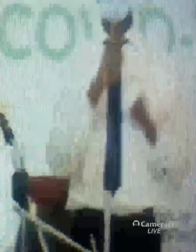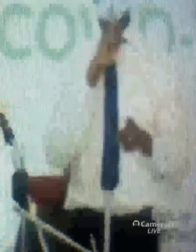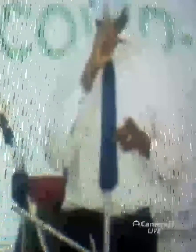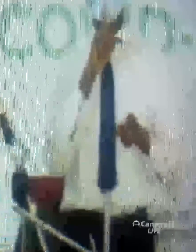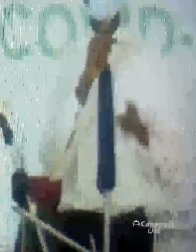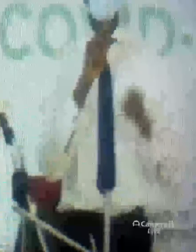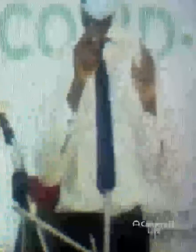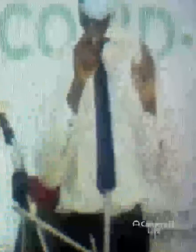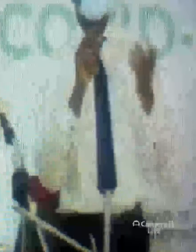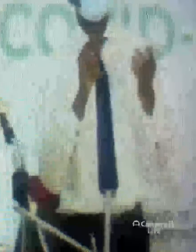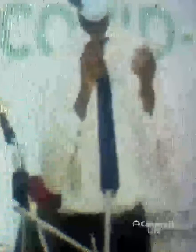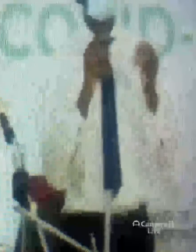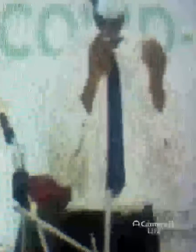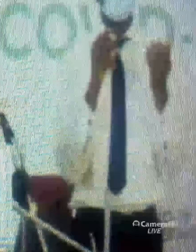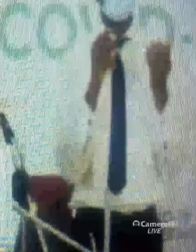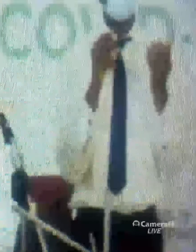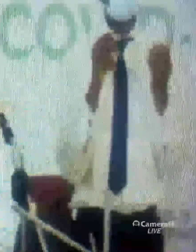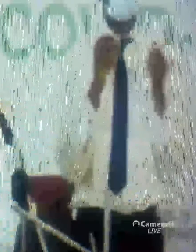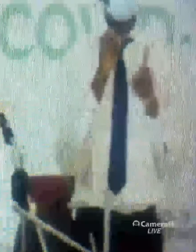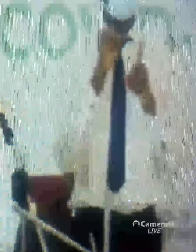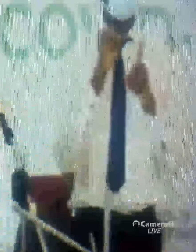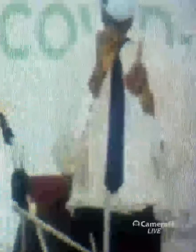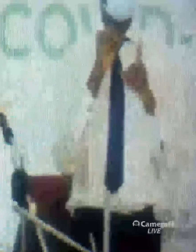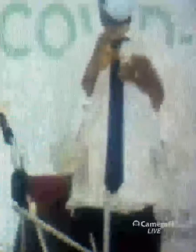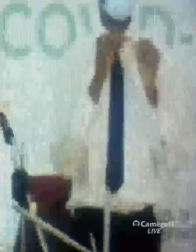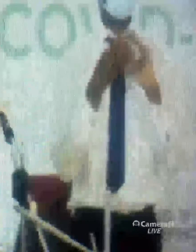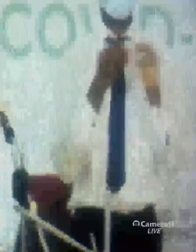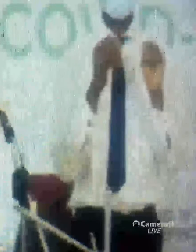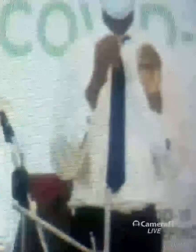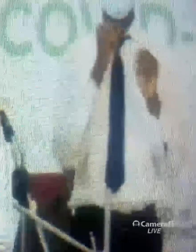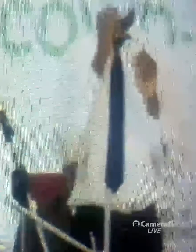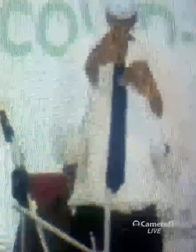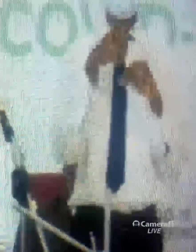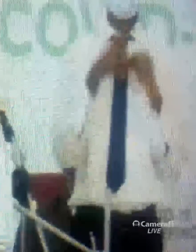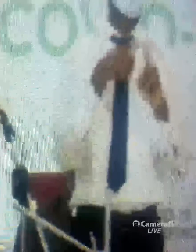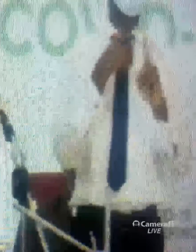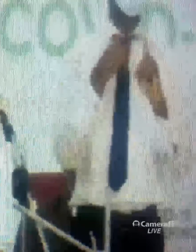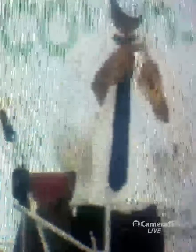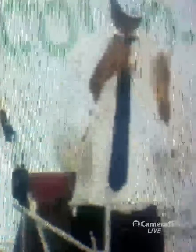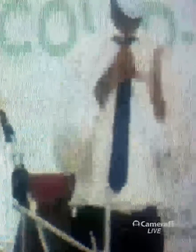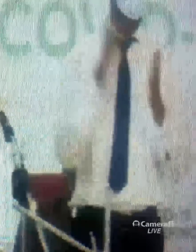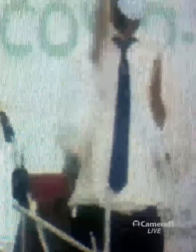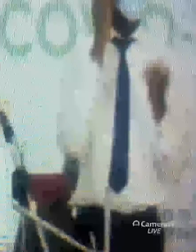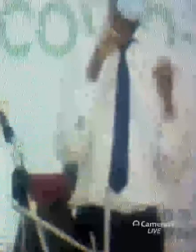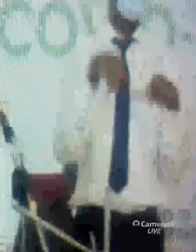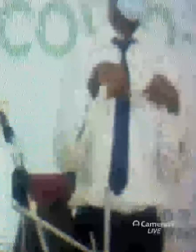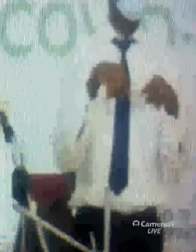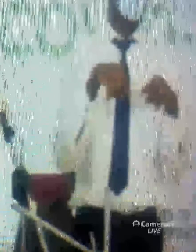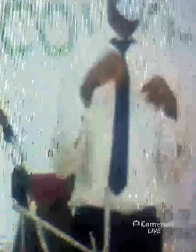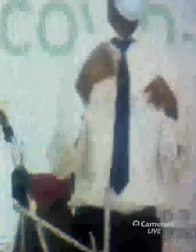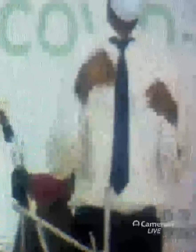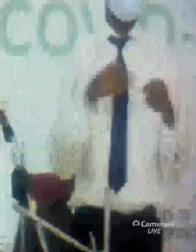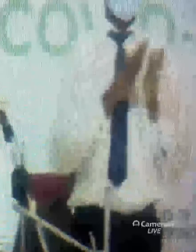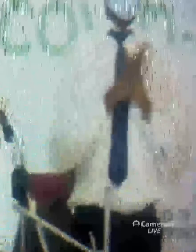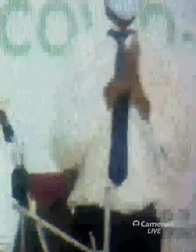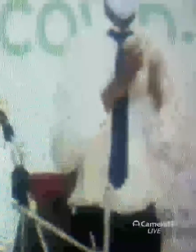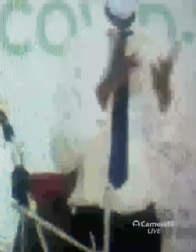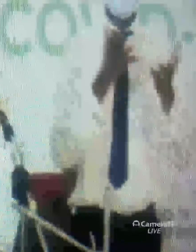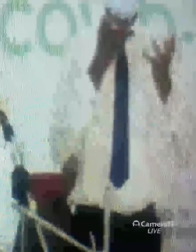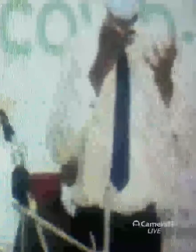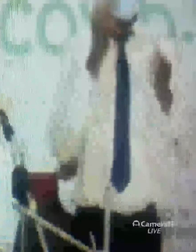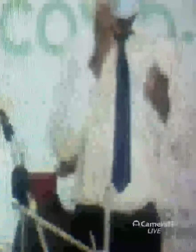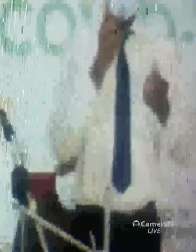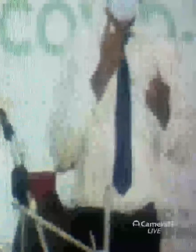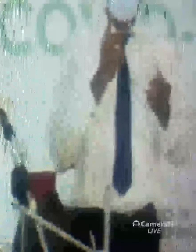issue is not about just the timelines for the vaccines to come. We are anxious, we want the vaccines to get here, but we also